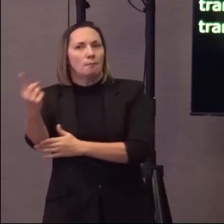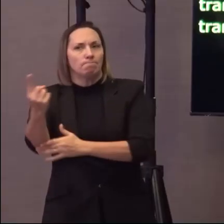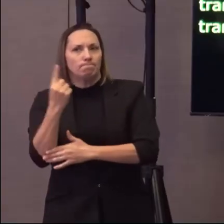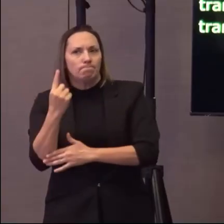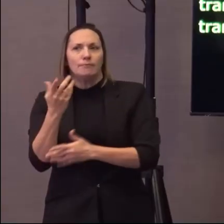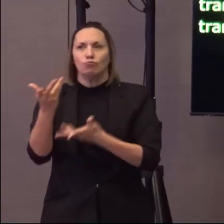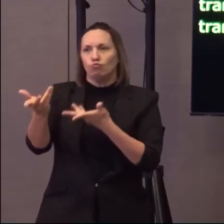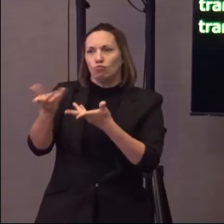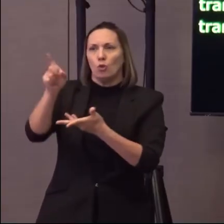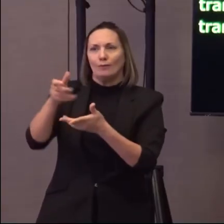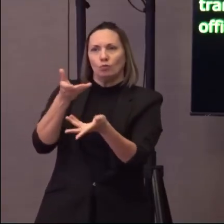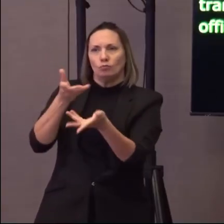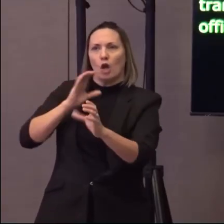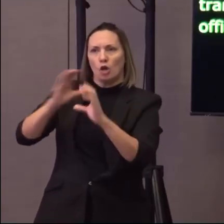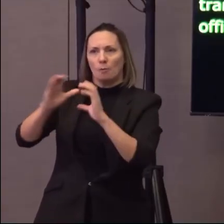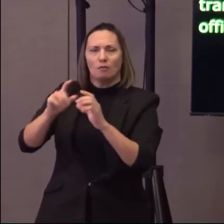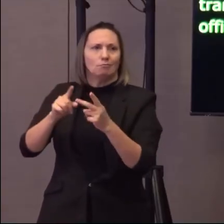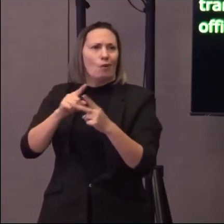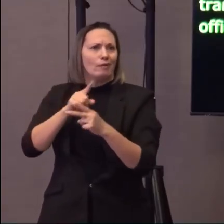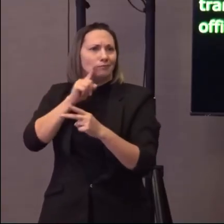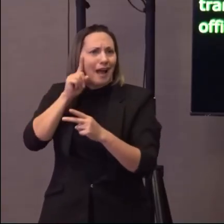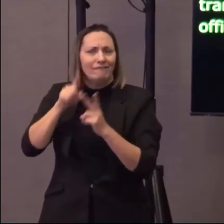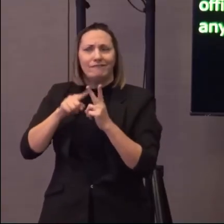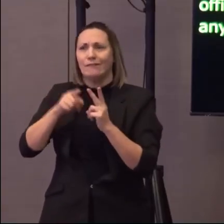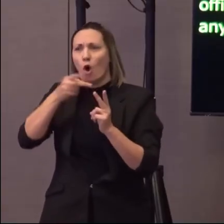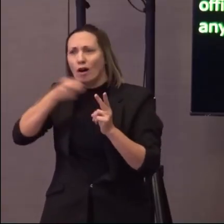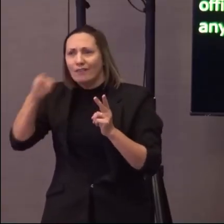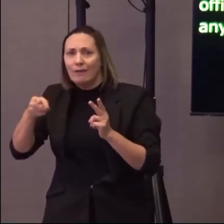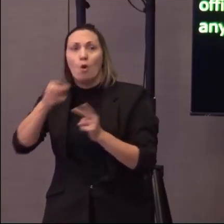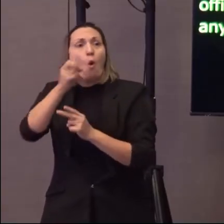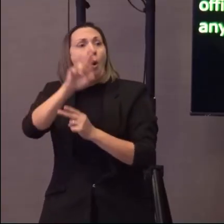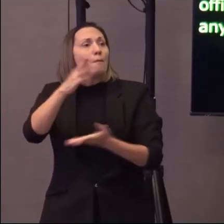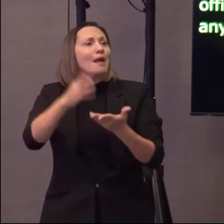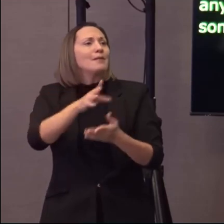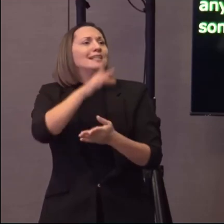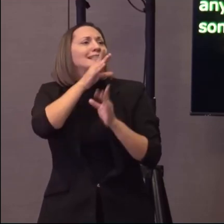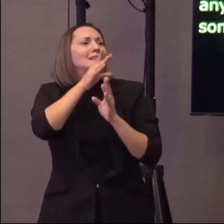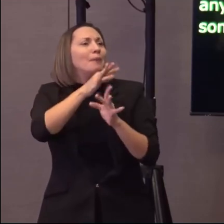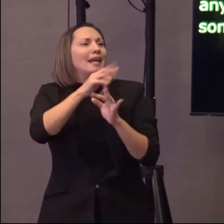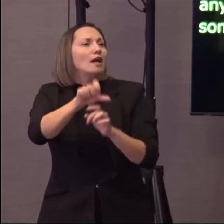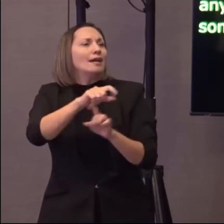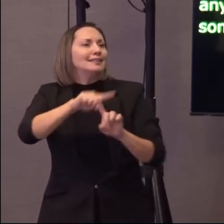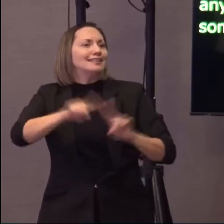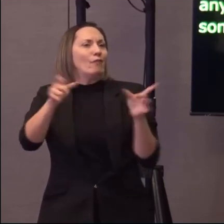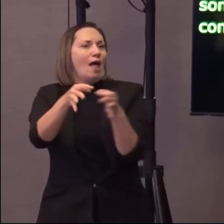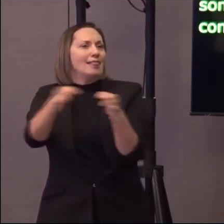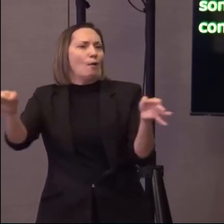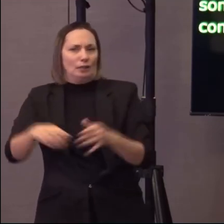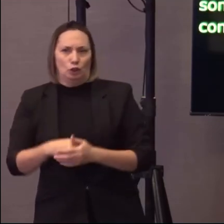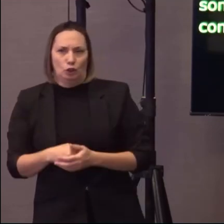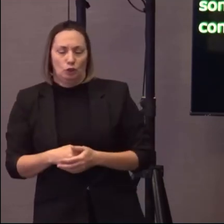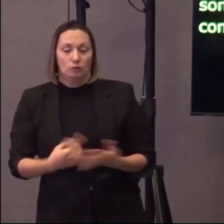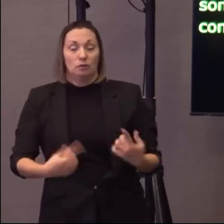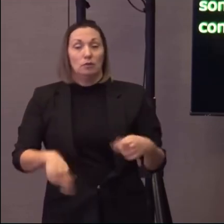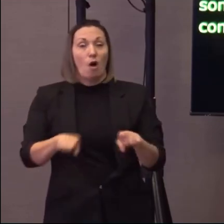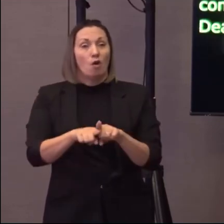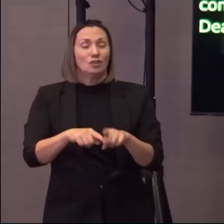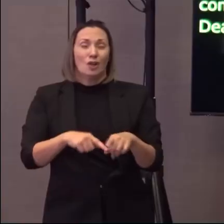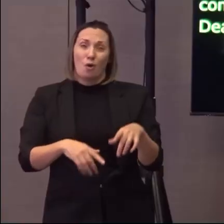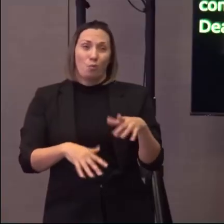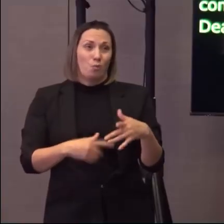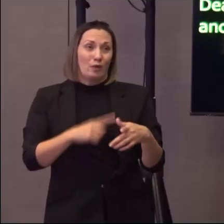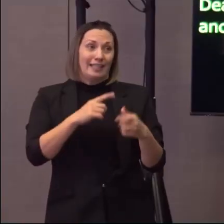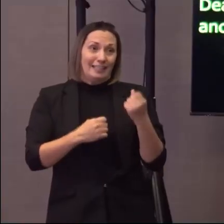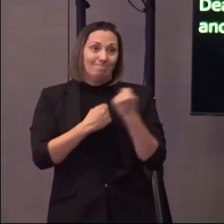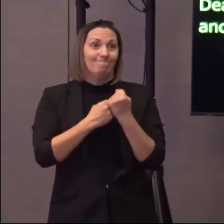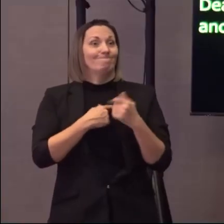you need to communicate with, whether they're deaf, hard of hearing, or they speak another language. We also believe in security. Everything is